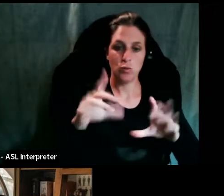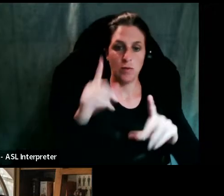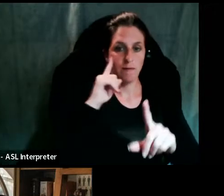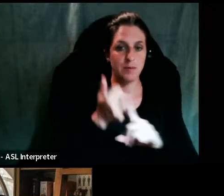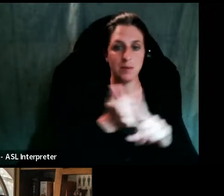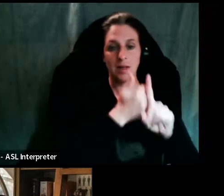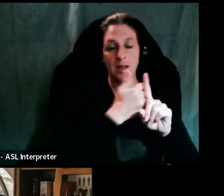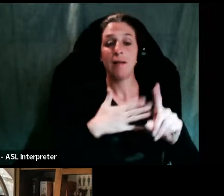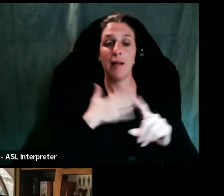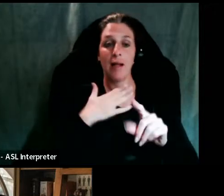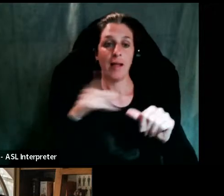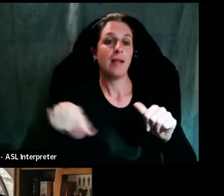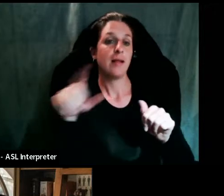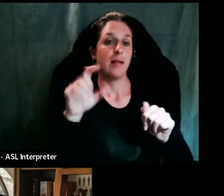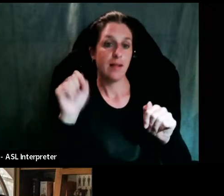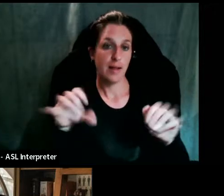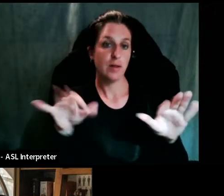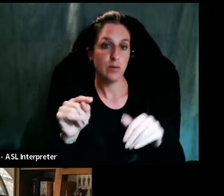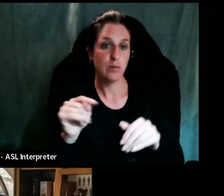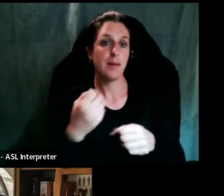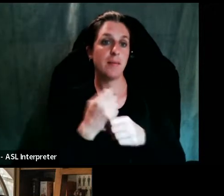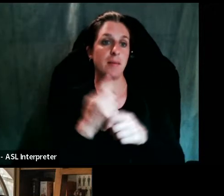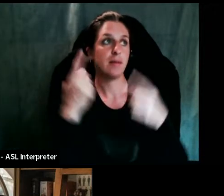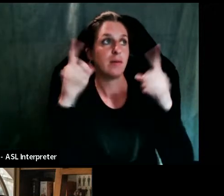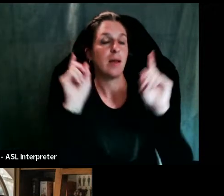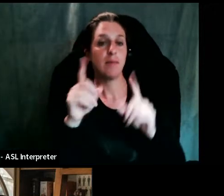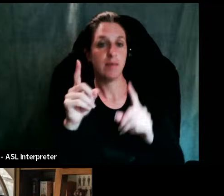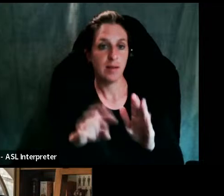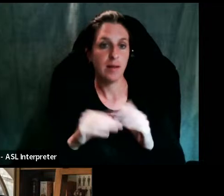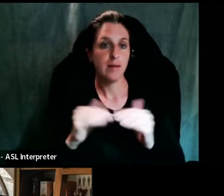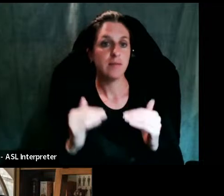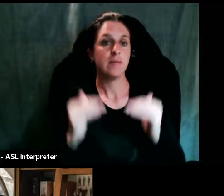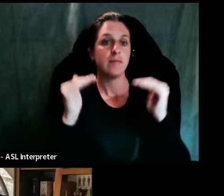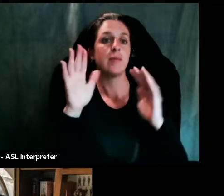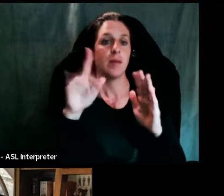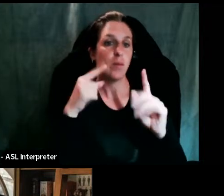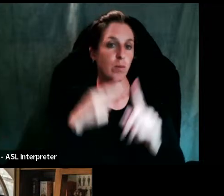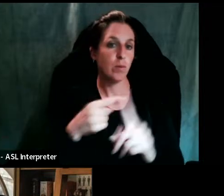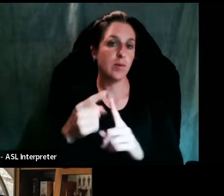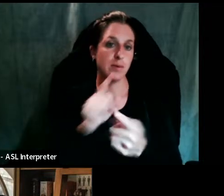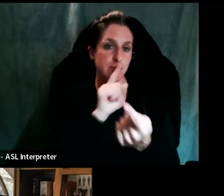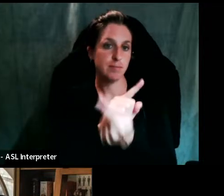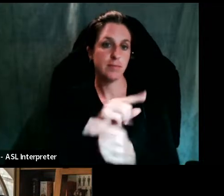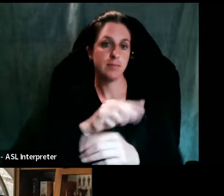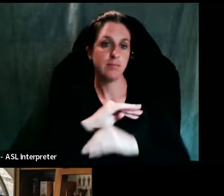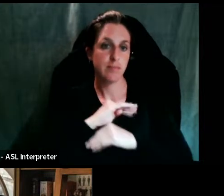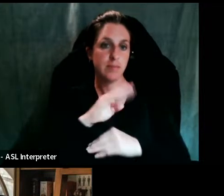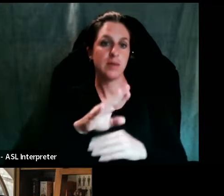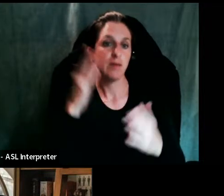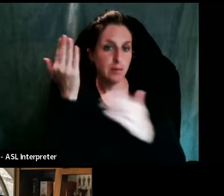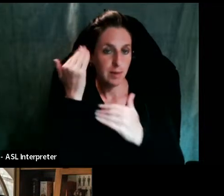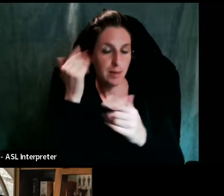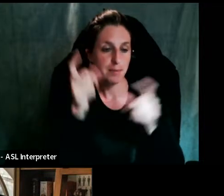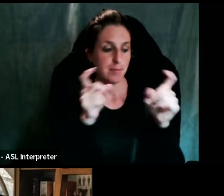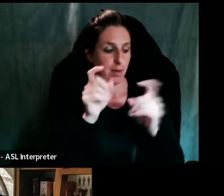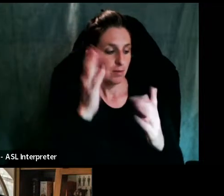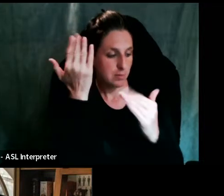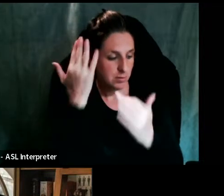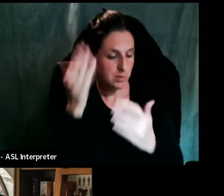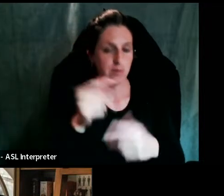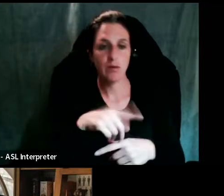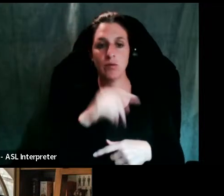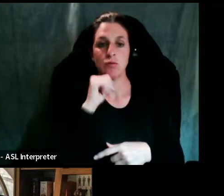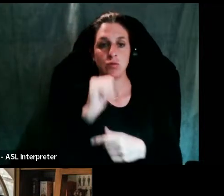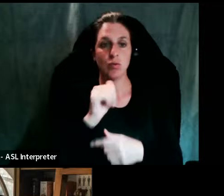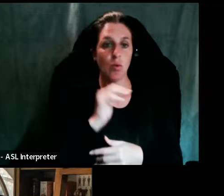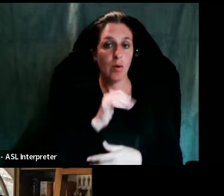they could do it and make it happen. They elevate their goals, they meet their expectations, manage their expectations, so they're not upset if they